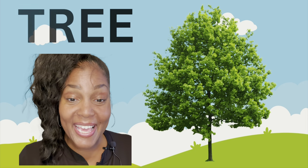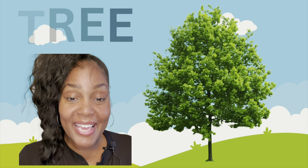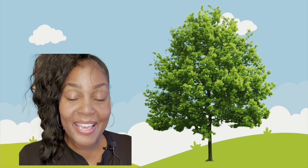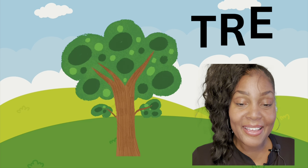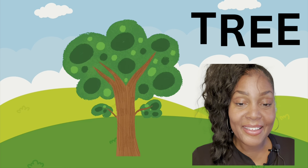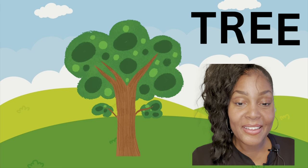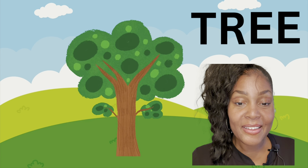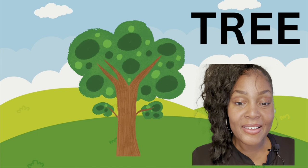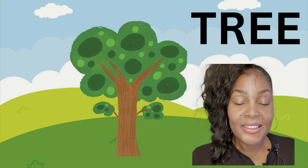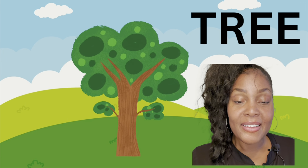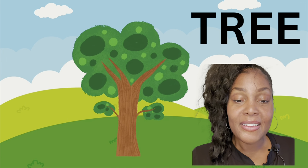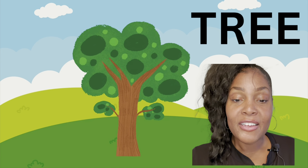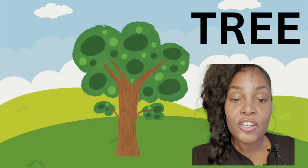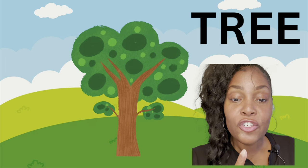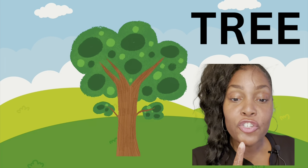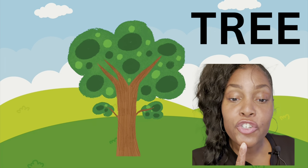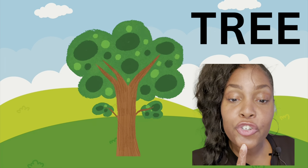Tree.